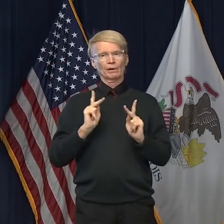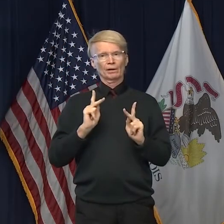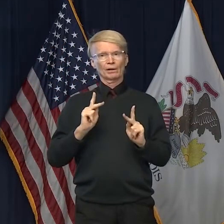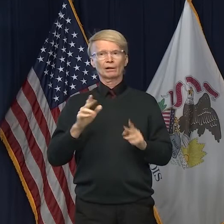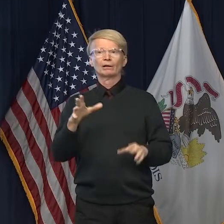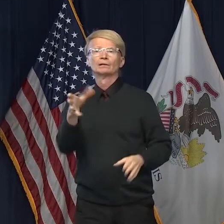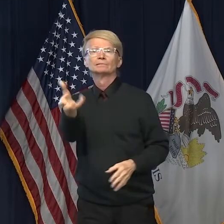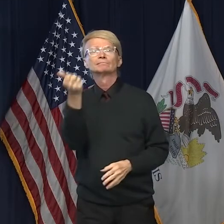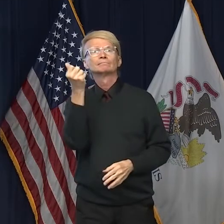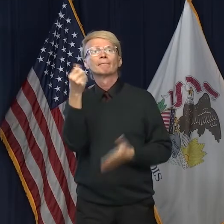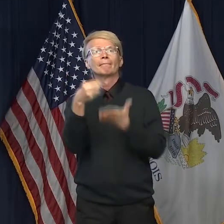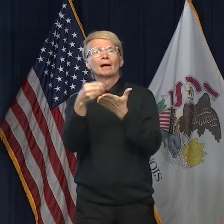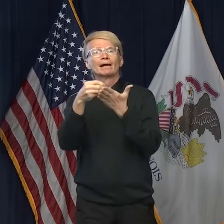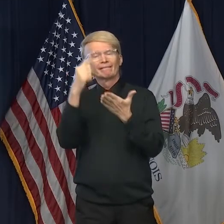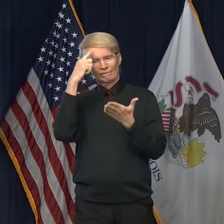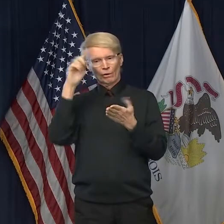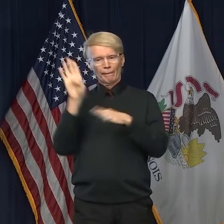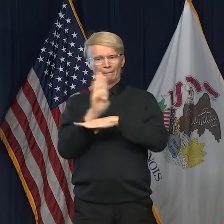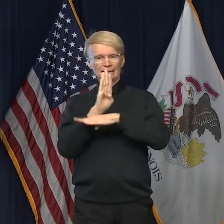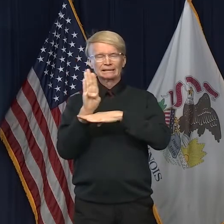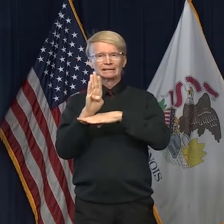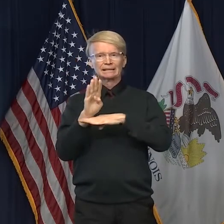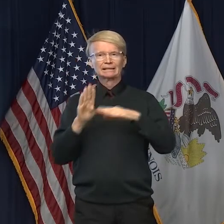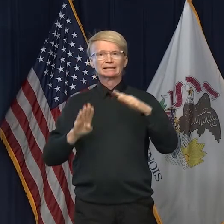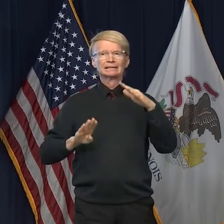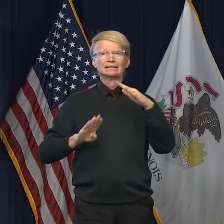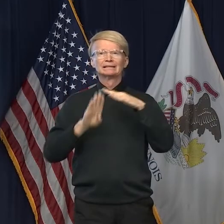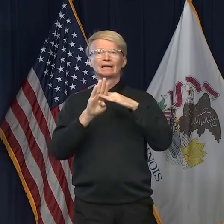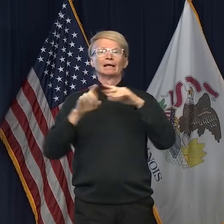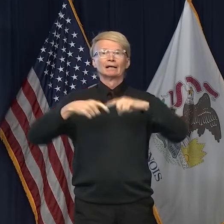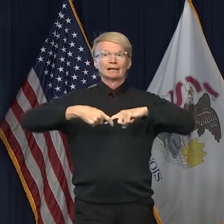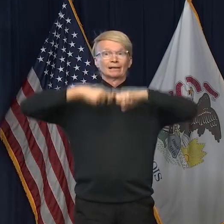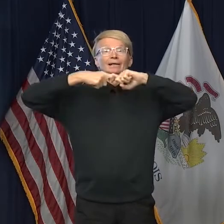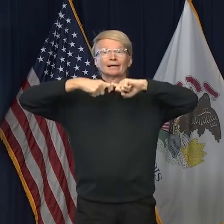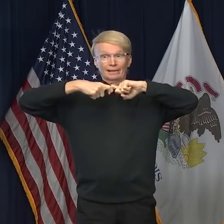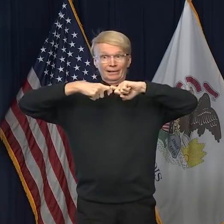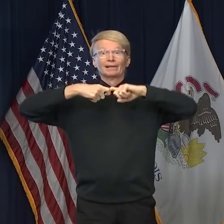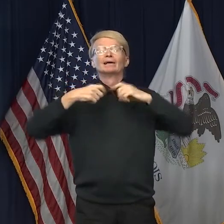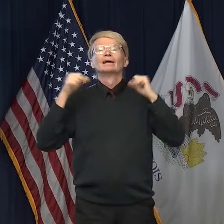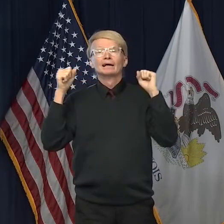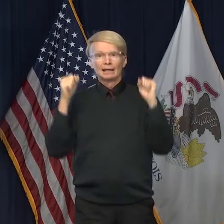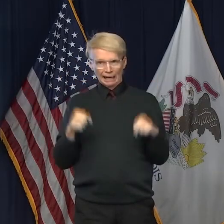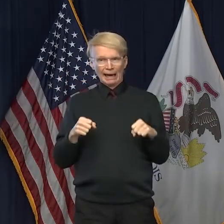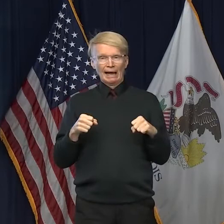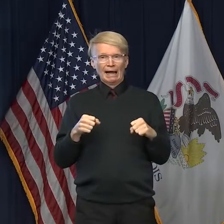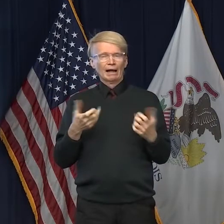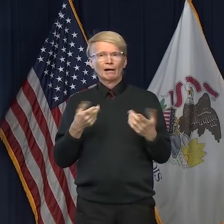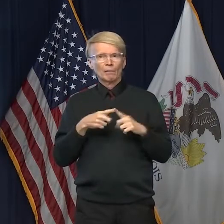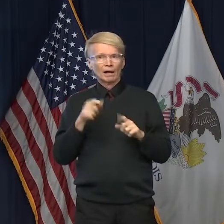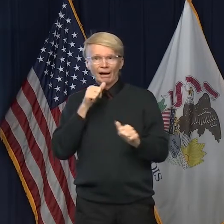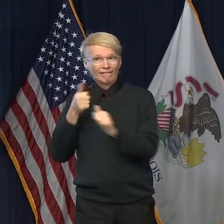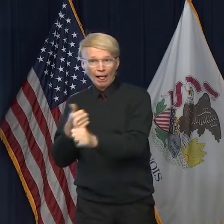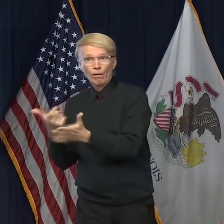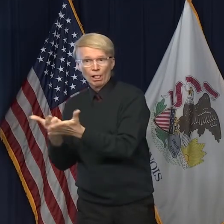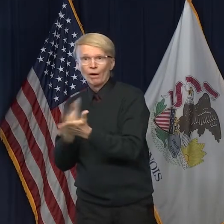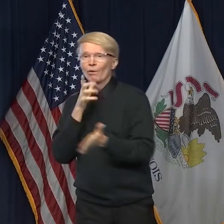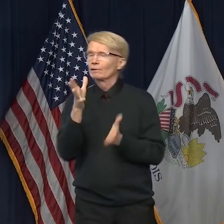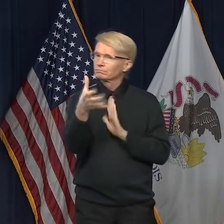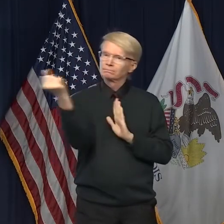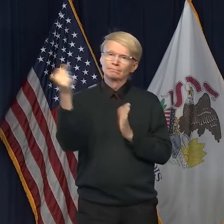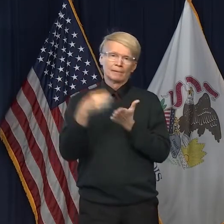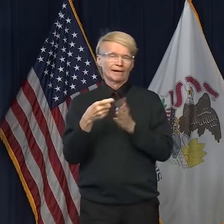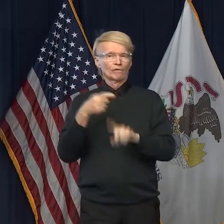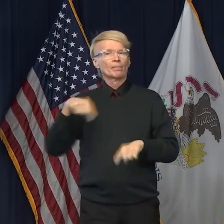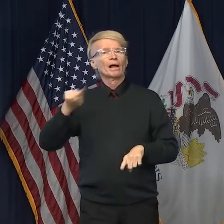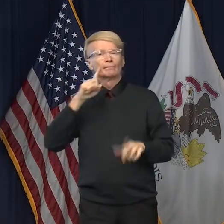interruption grants that is not following the law will have those taken away from them. And I think all of us will remember